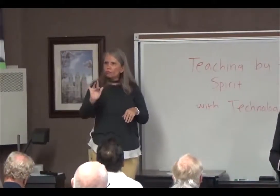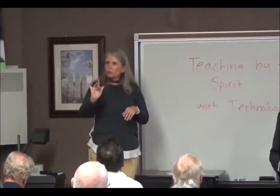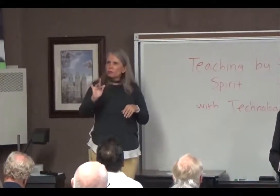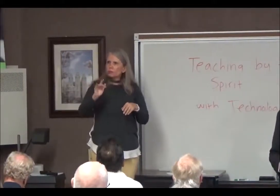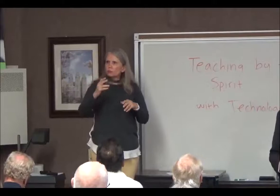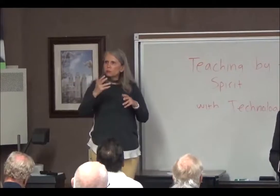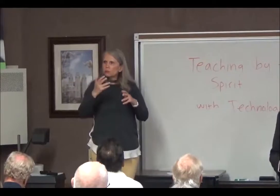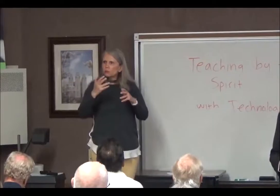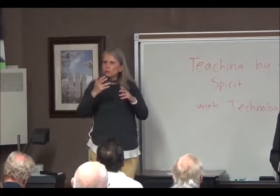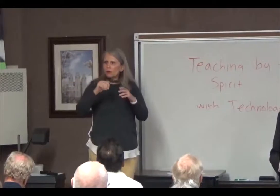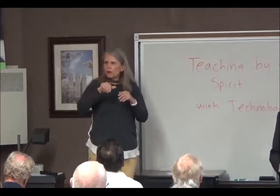PowerPoints.